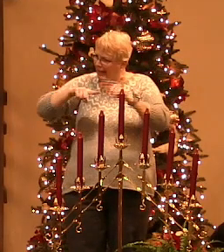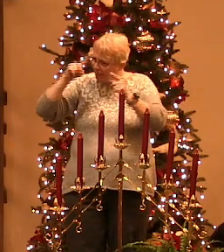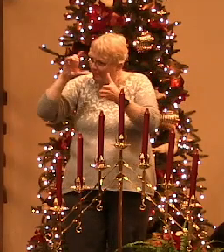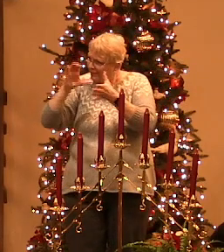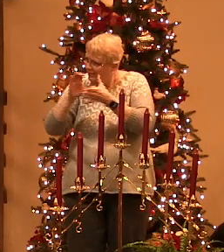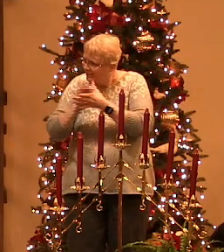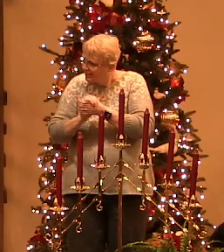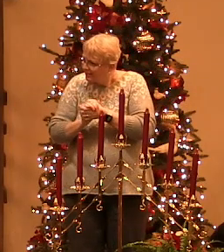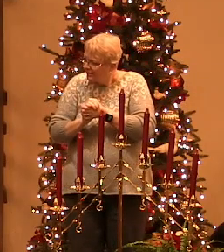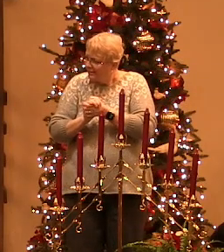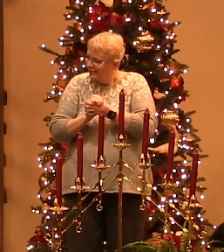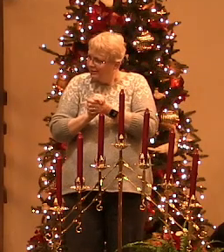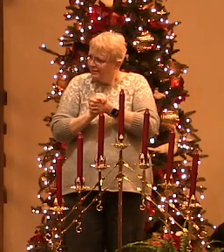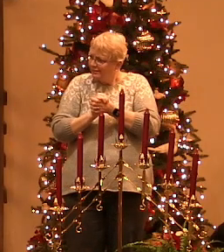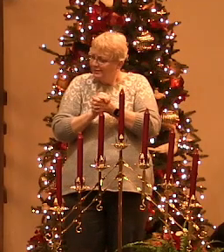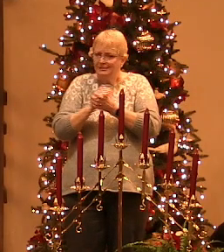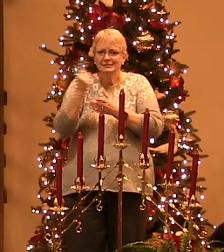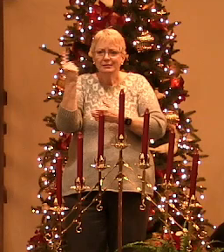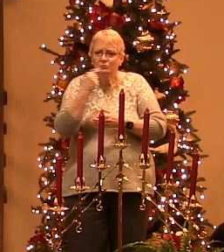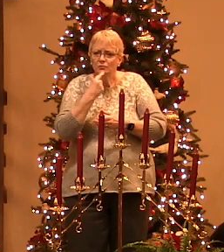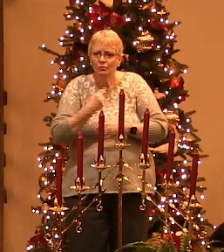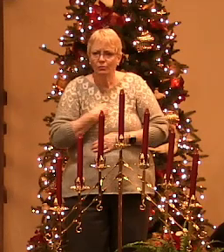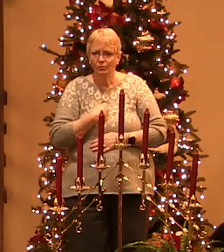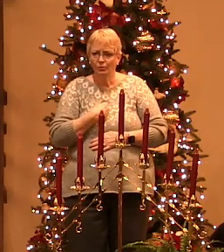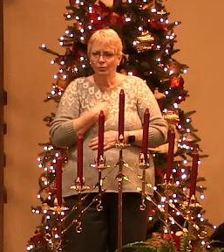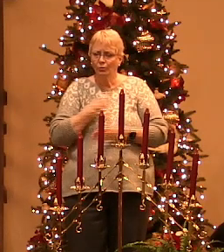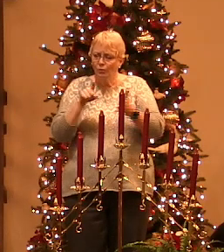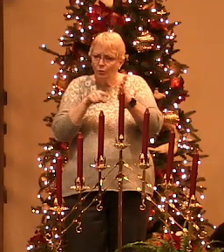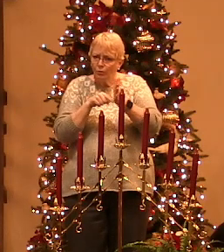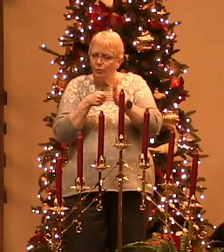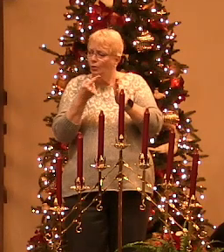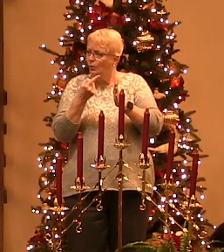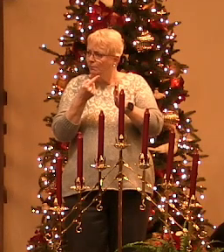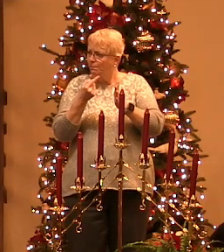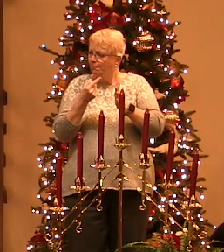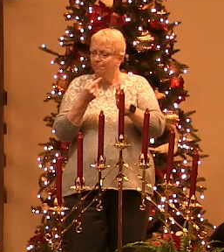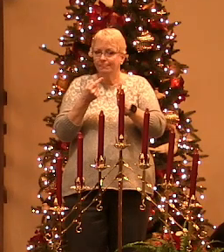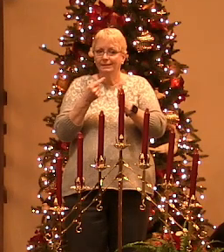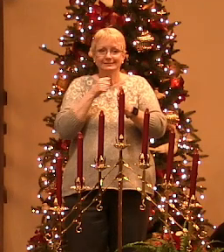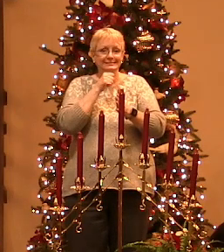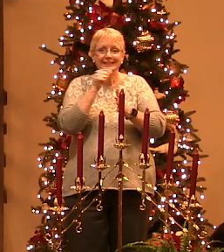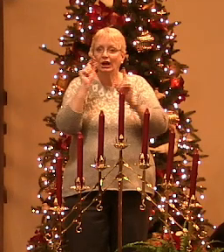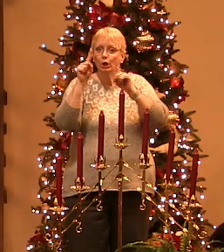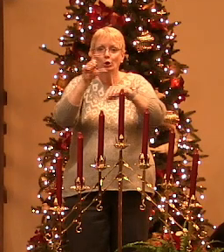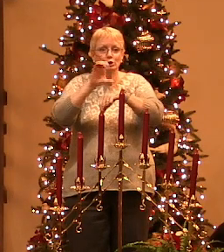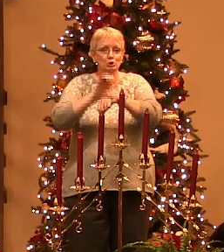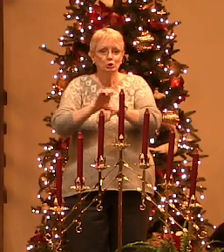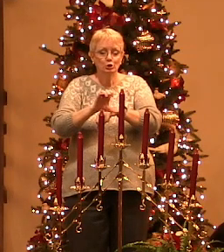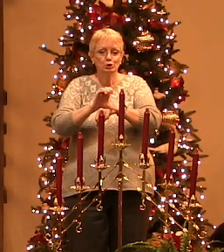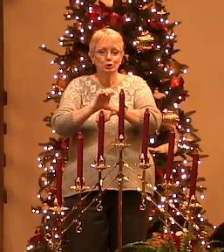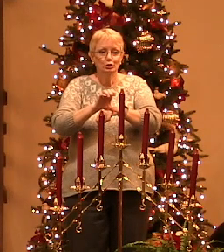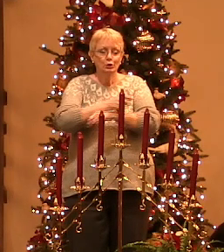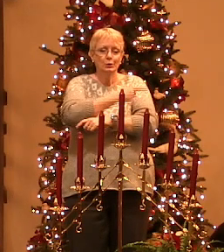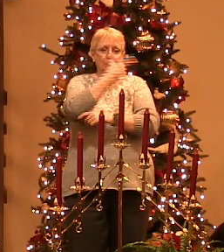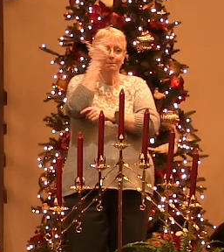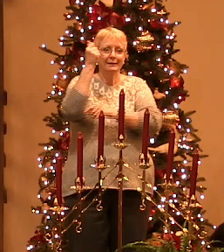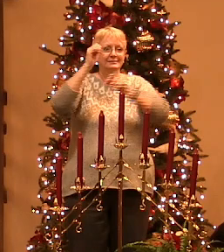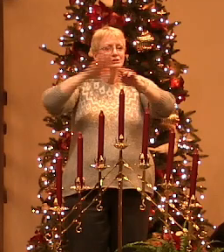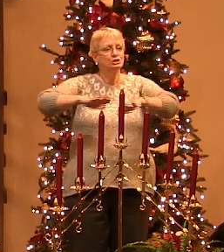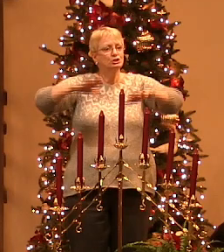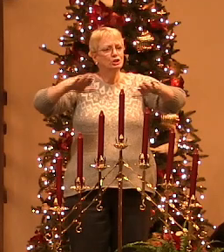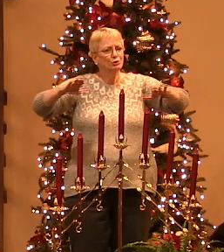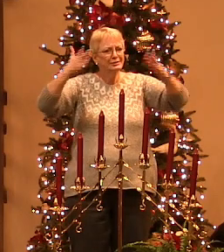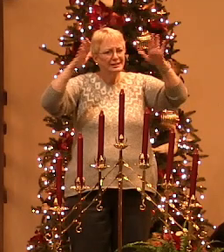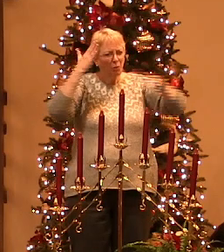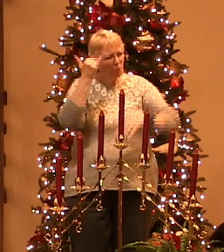but I don't believe it, but someone told me once that some people skip church that Sunday because it's a children's Sunday, and I thought,